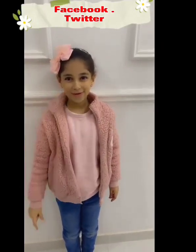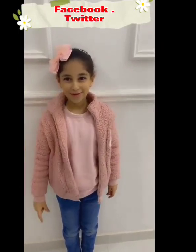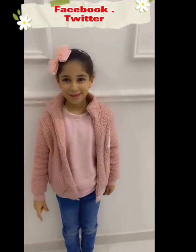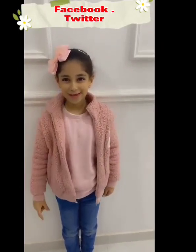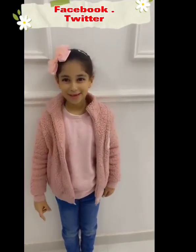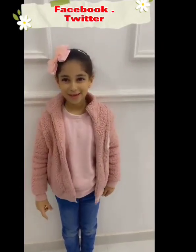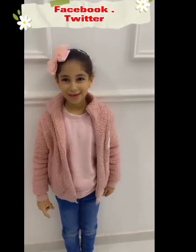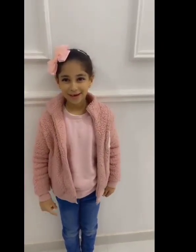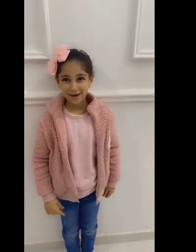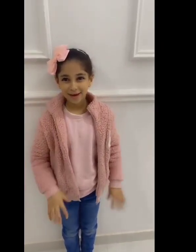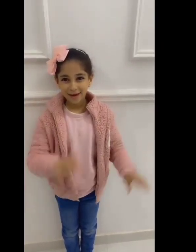Twitter,